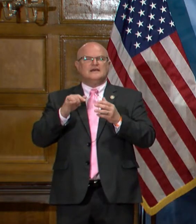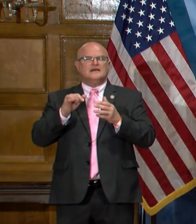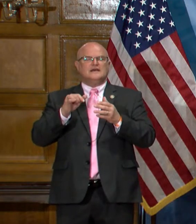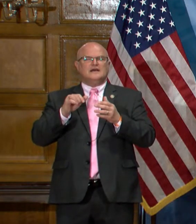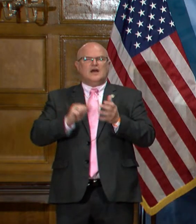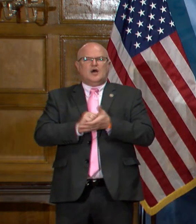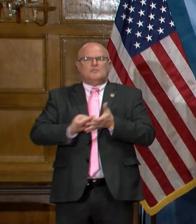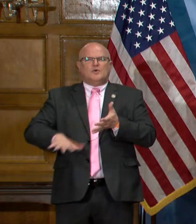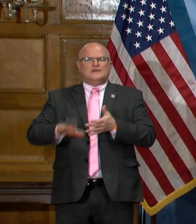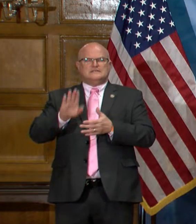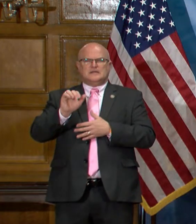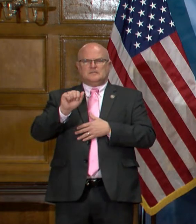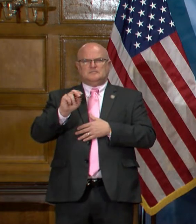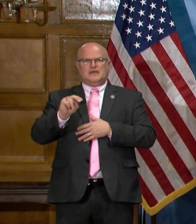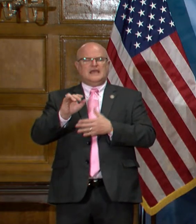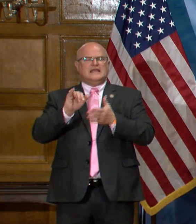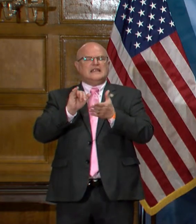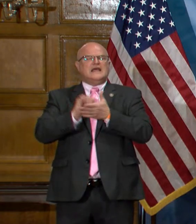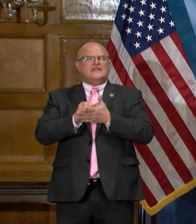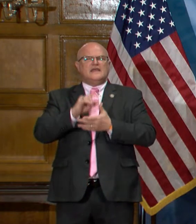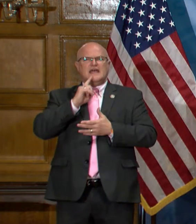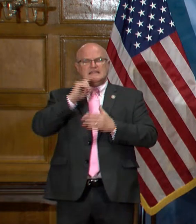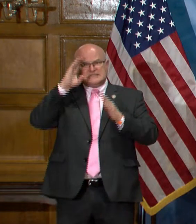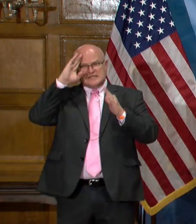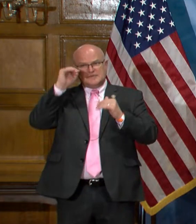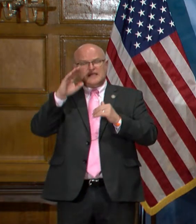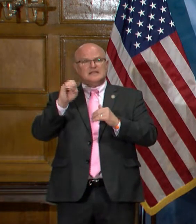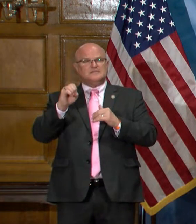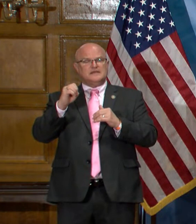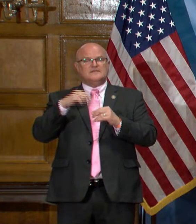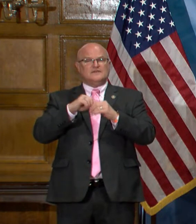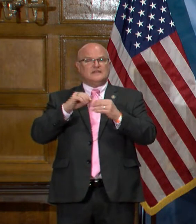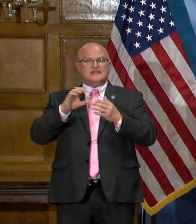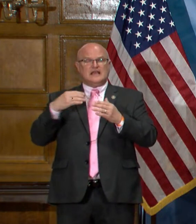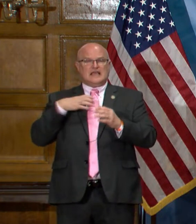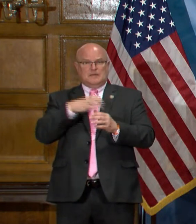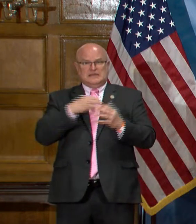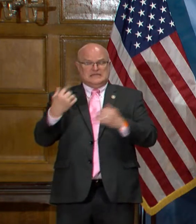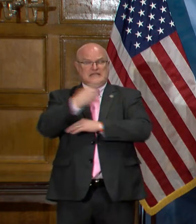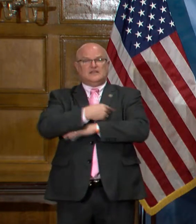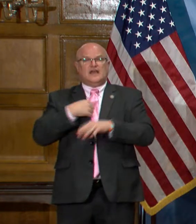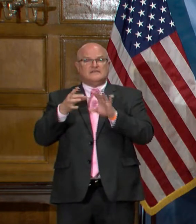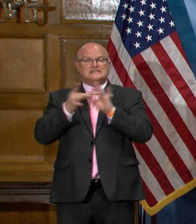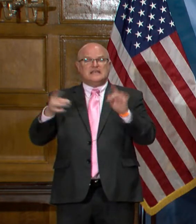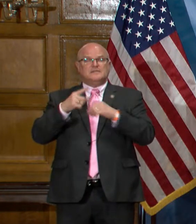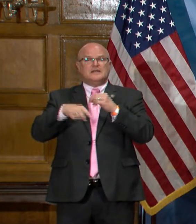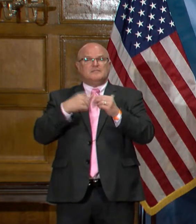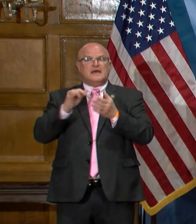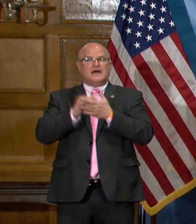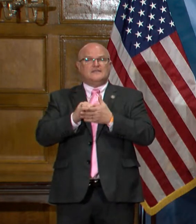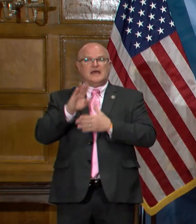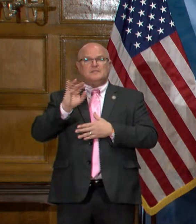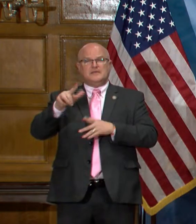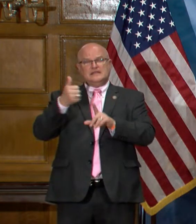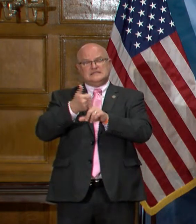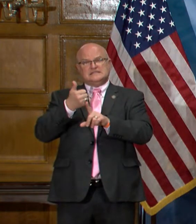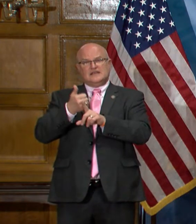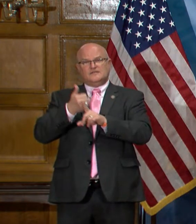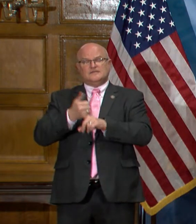total abortion ban. That is expected to be heard in the committee today. Do you have a statement regarding that bill